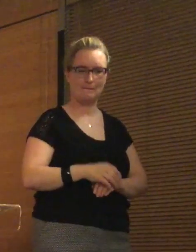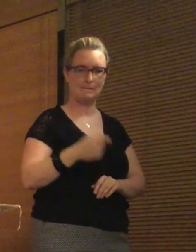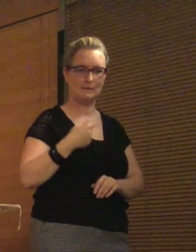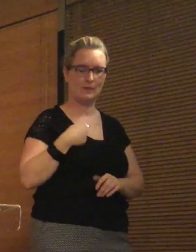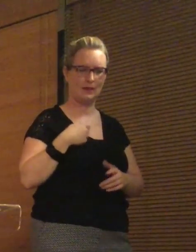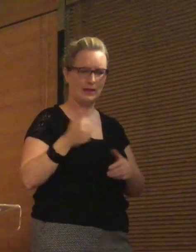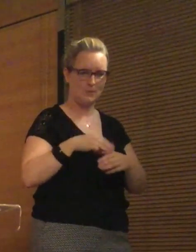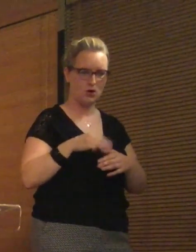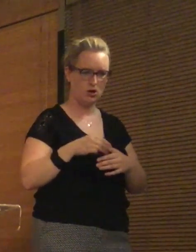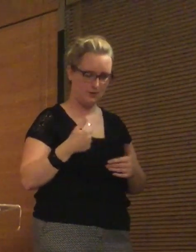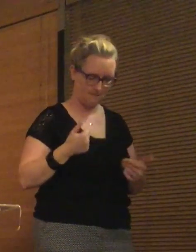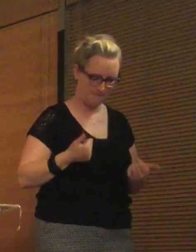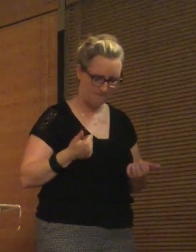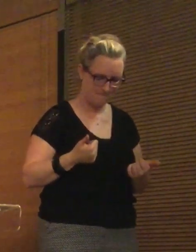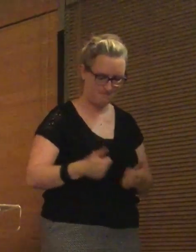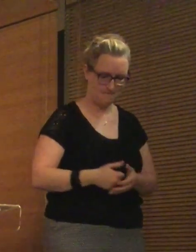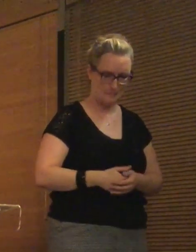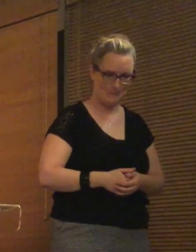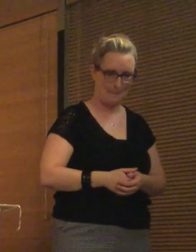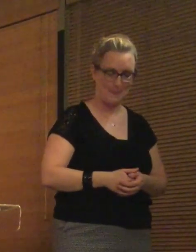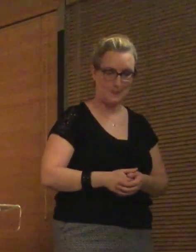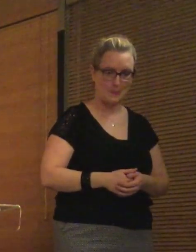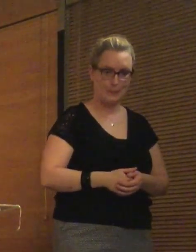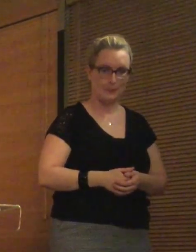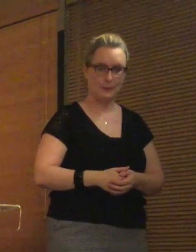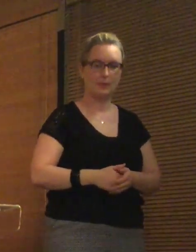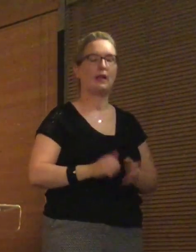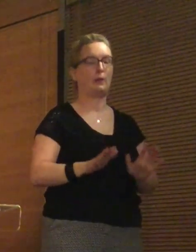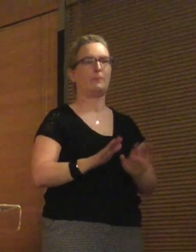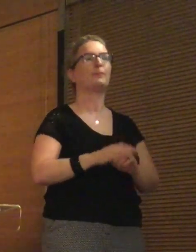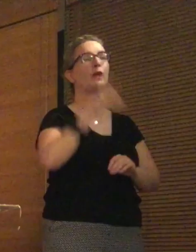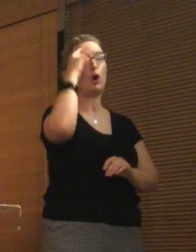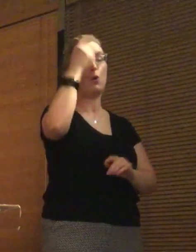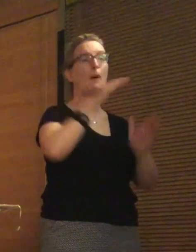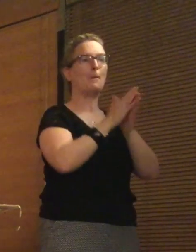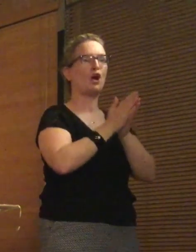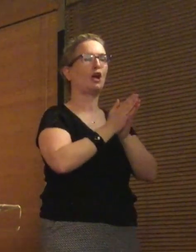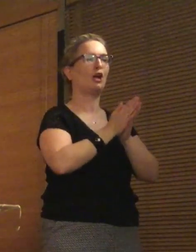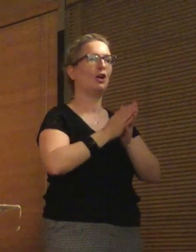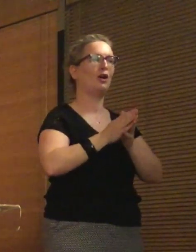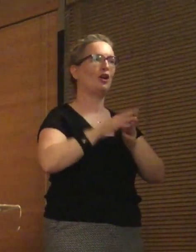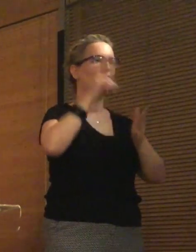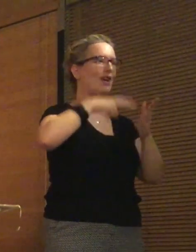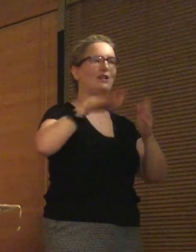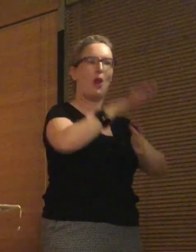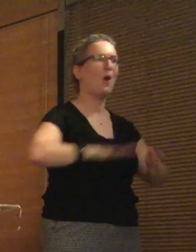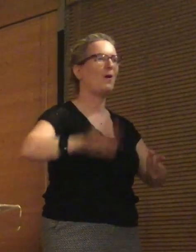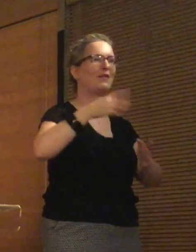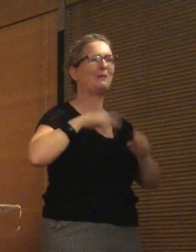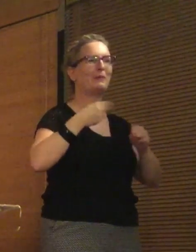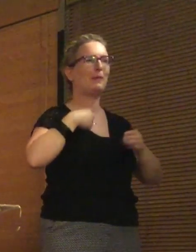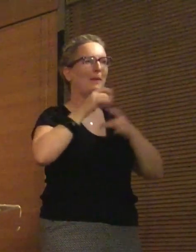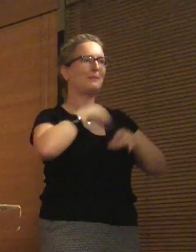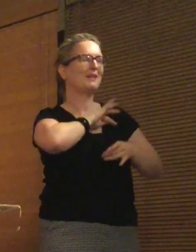I don't know if there's any good, yeah. But anyway, I hope the book is widely read and that people